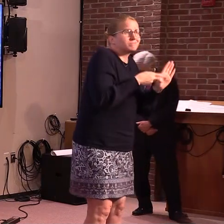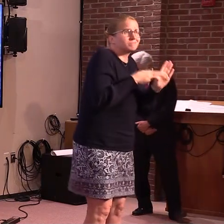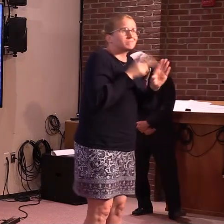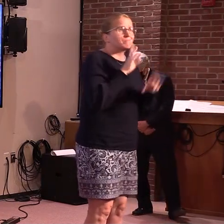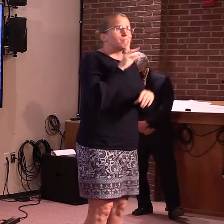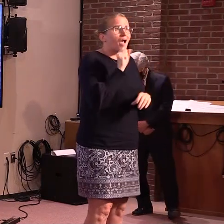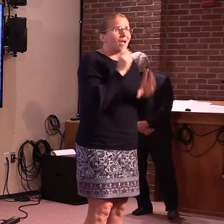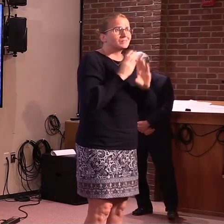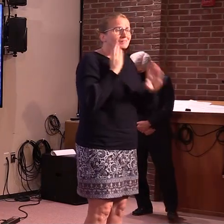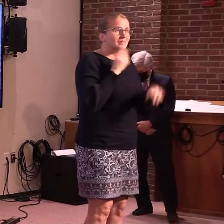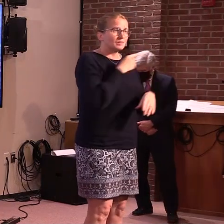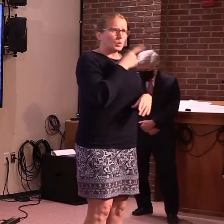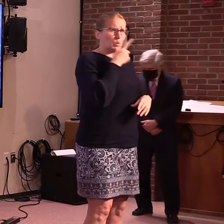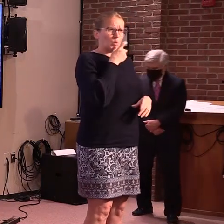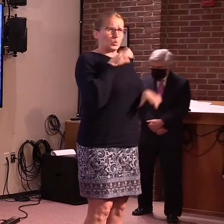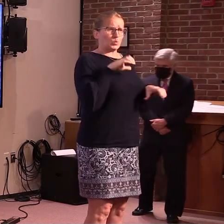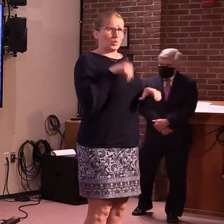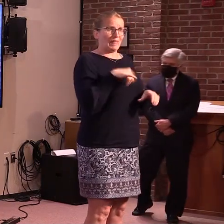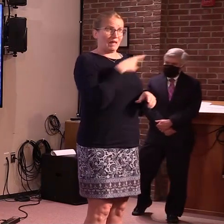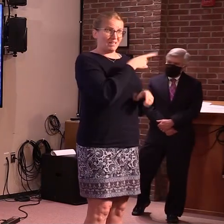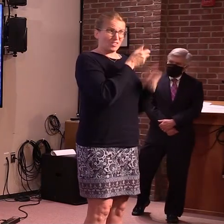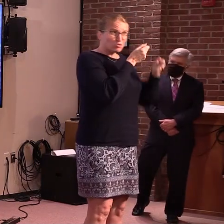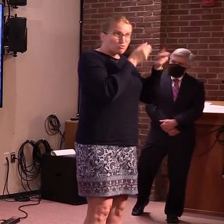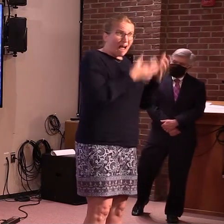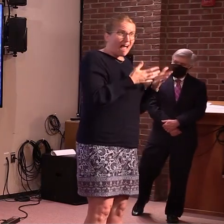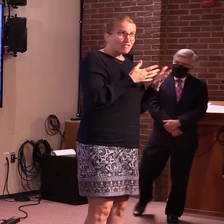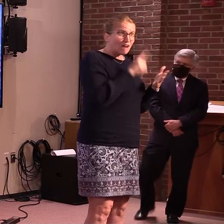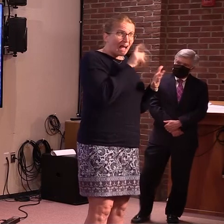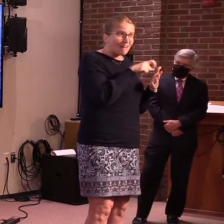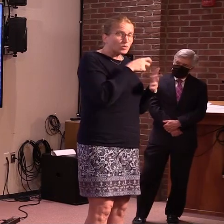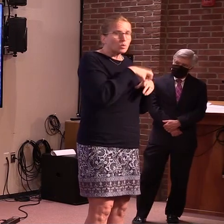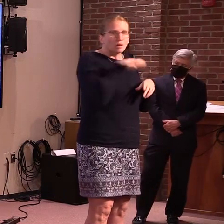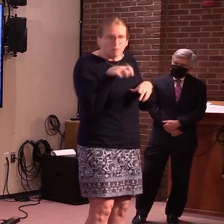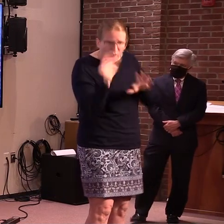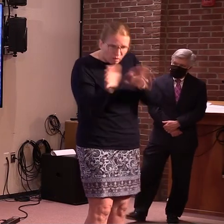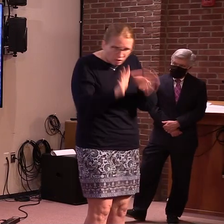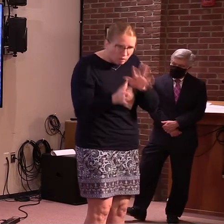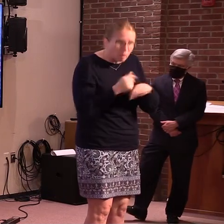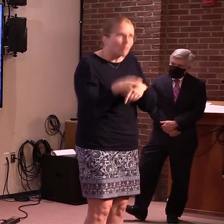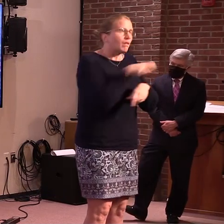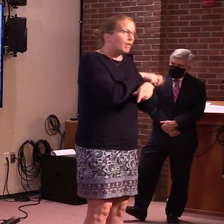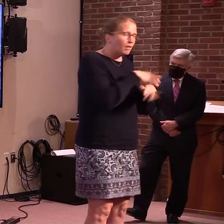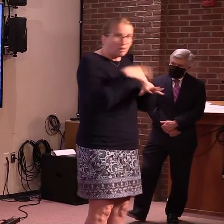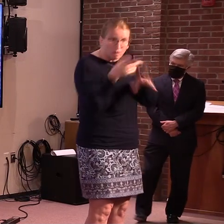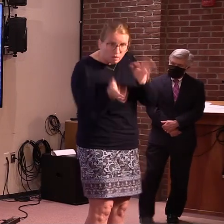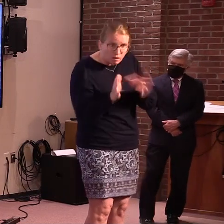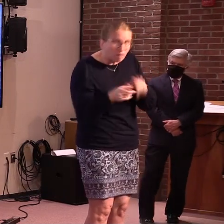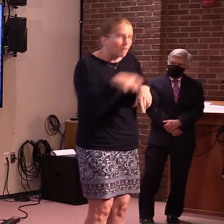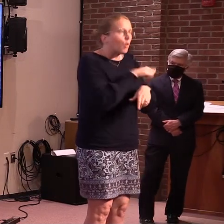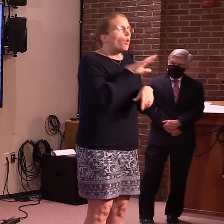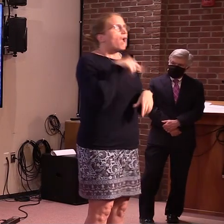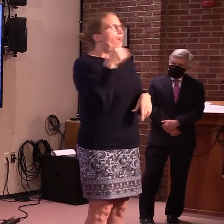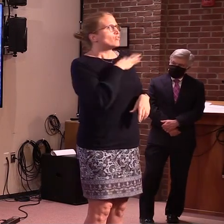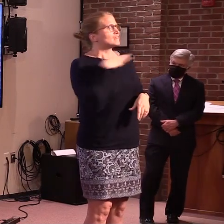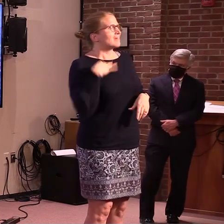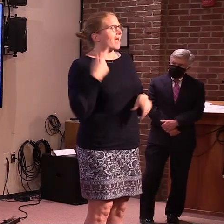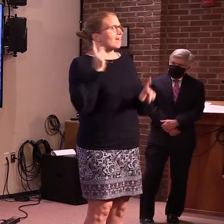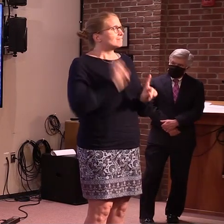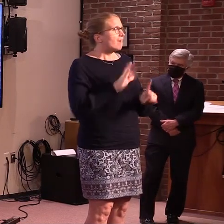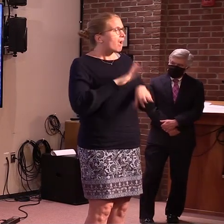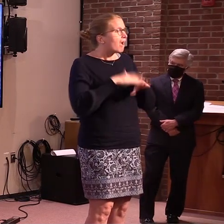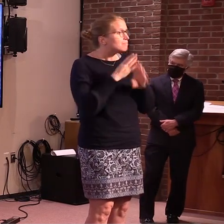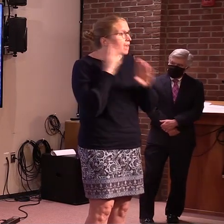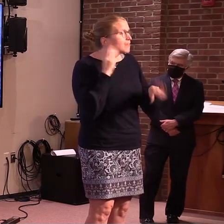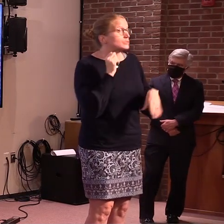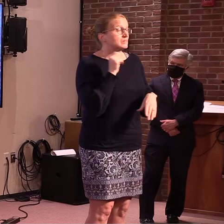member on buses that will be looking for that? And kind of also going, are schools going to have to hire more